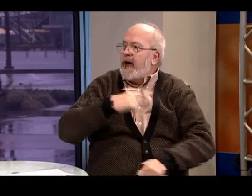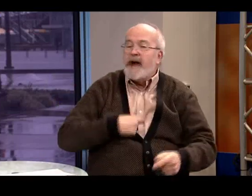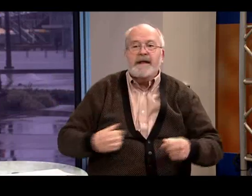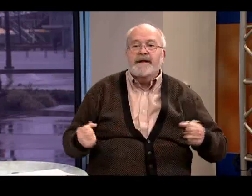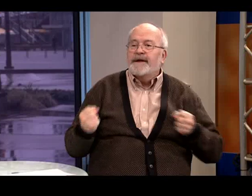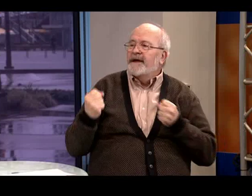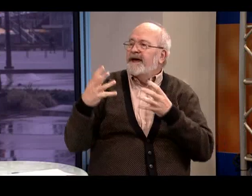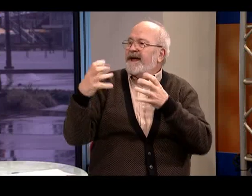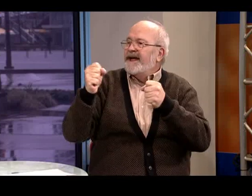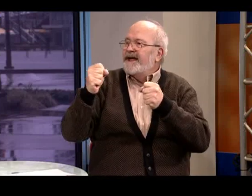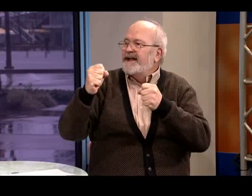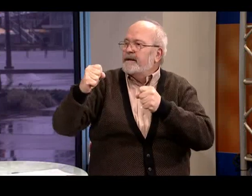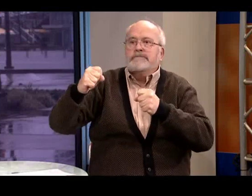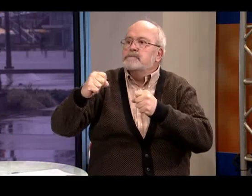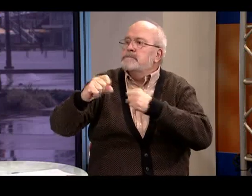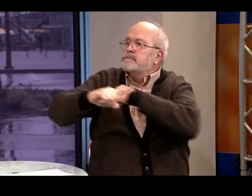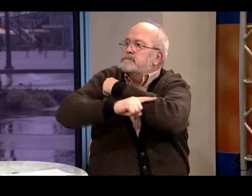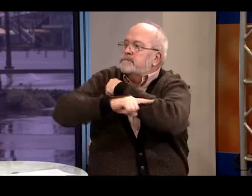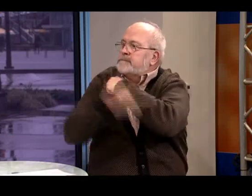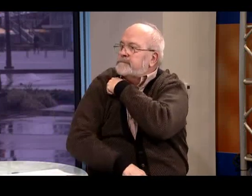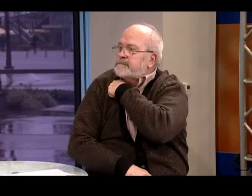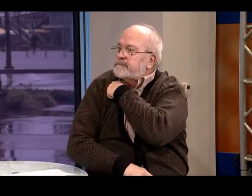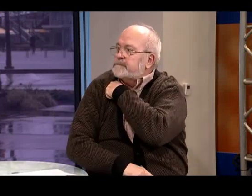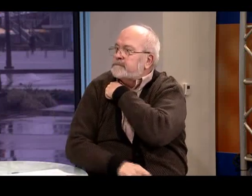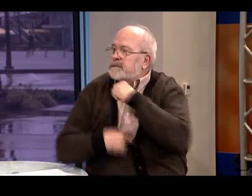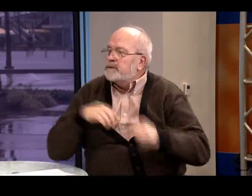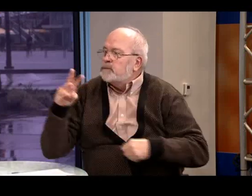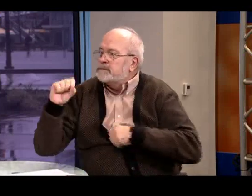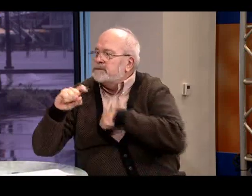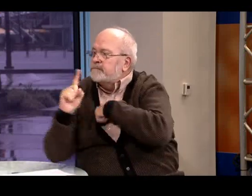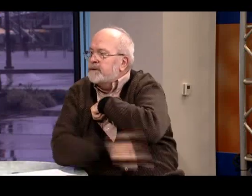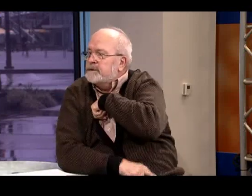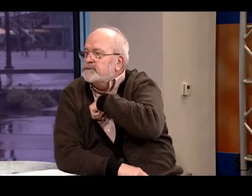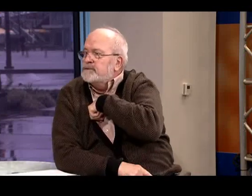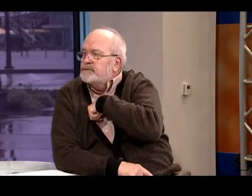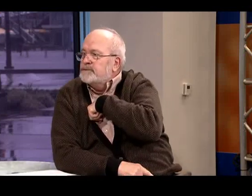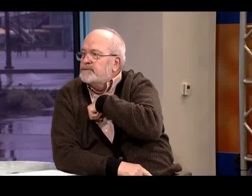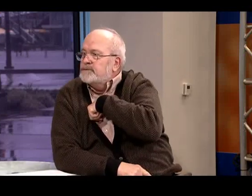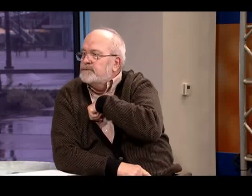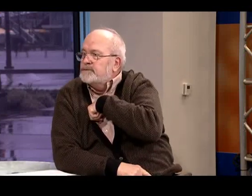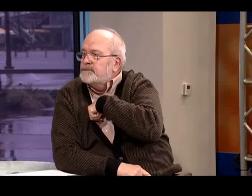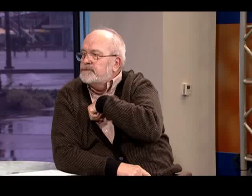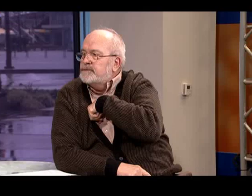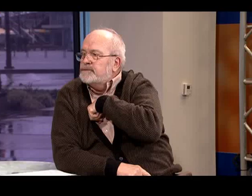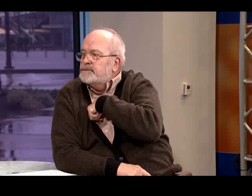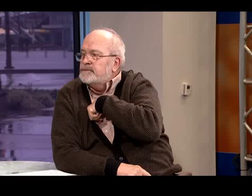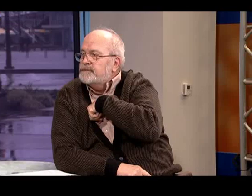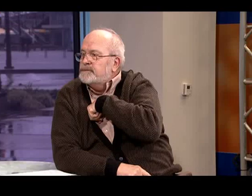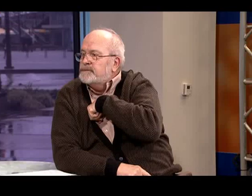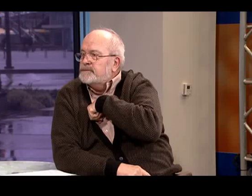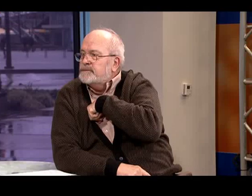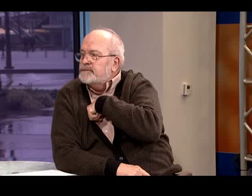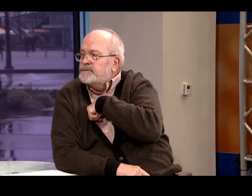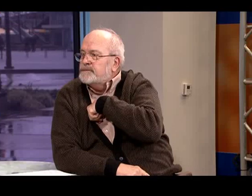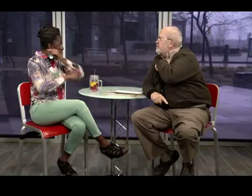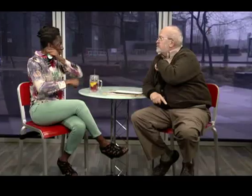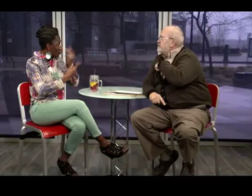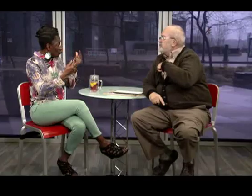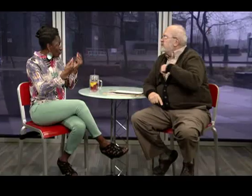I remember seeing someone sign, and it was amazing. However, we were always punished if we signed.